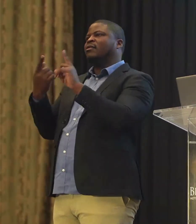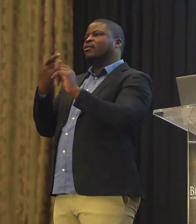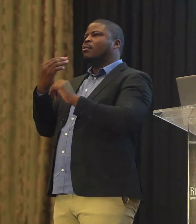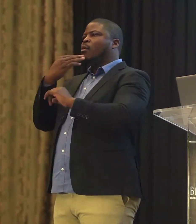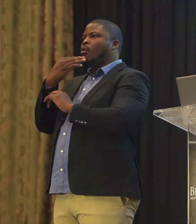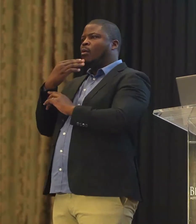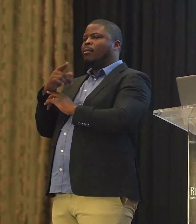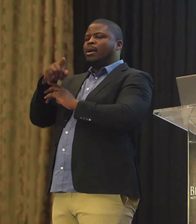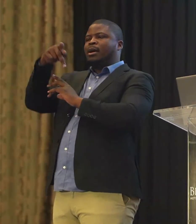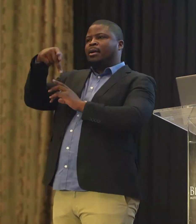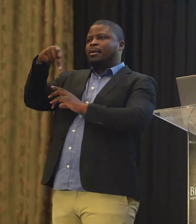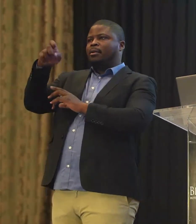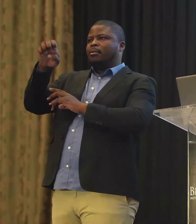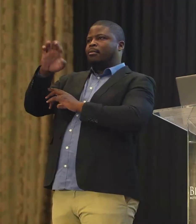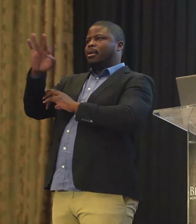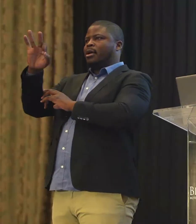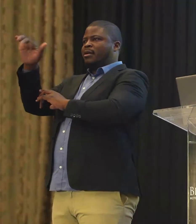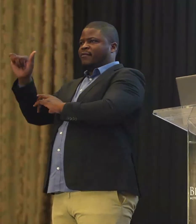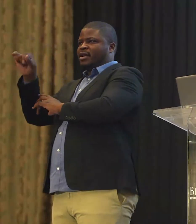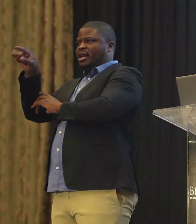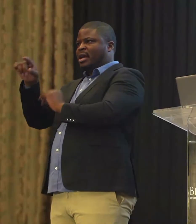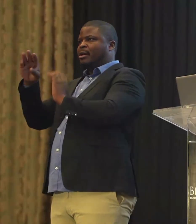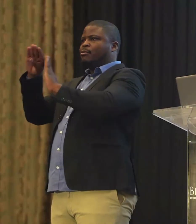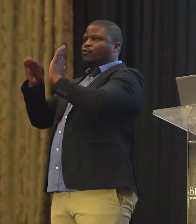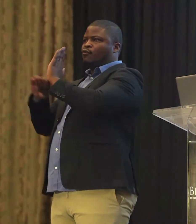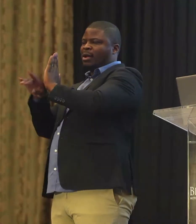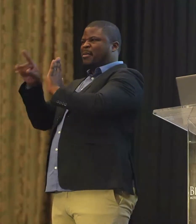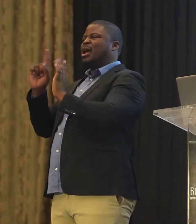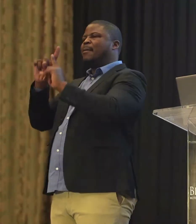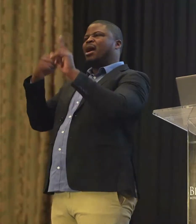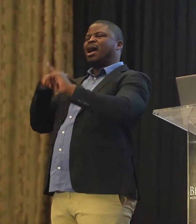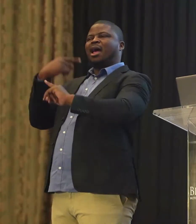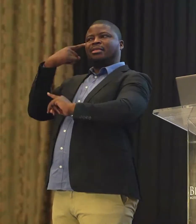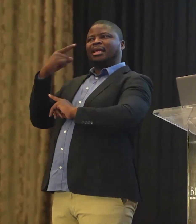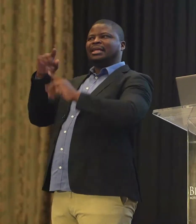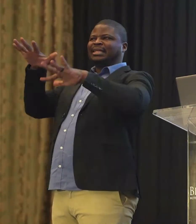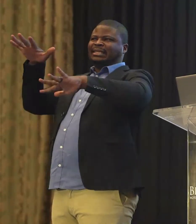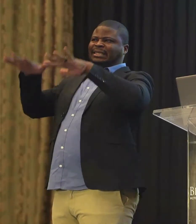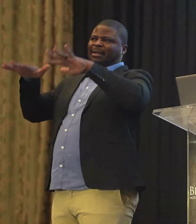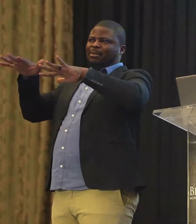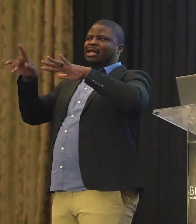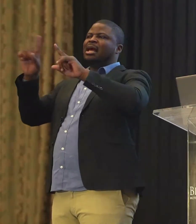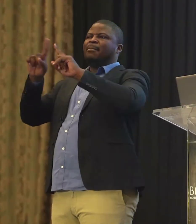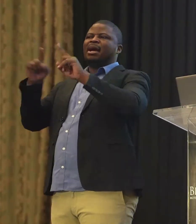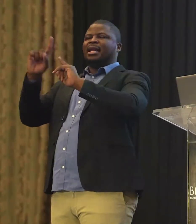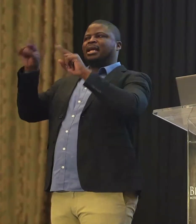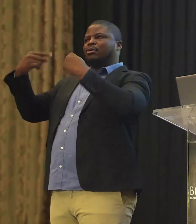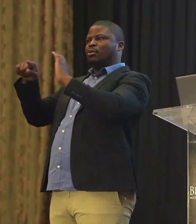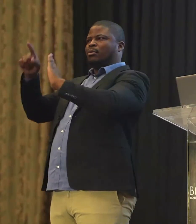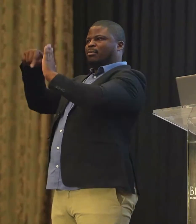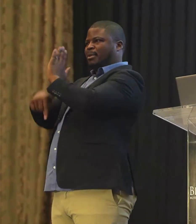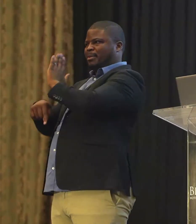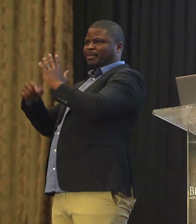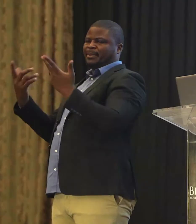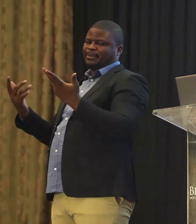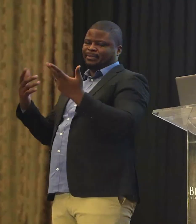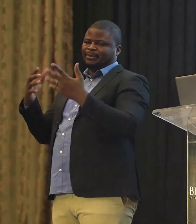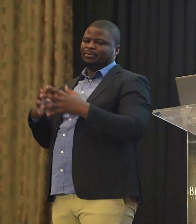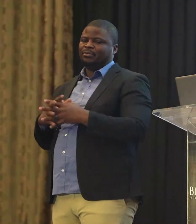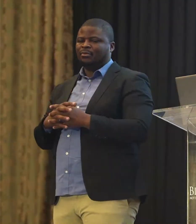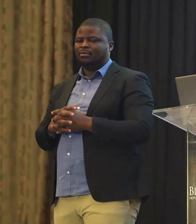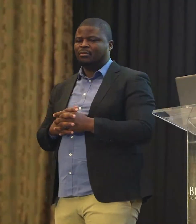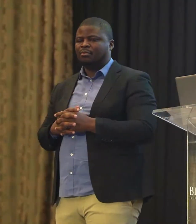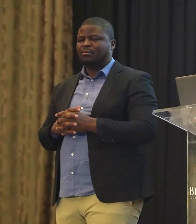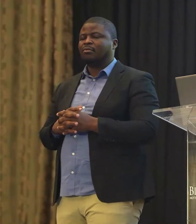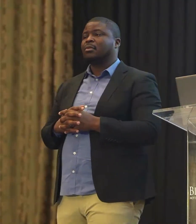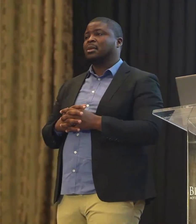the services are quite similar in the different funding streams, so I'm not gonna go too much into depth about that. And then lastly,